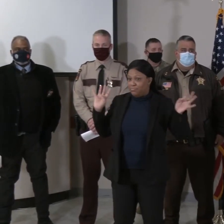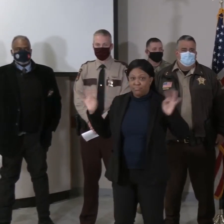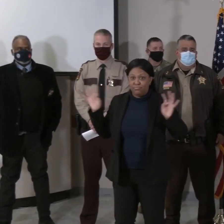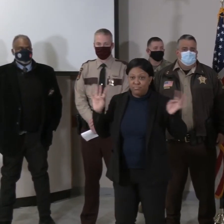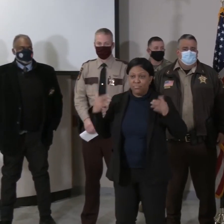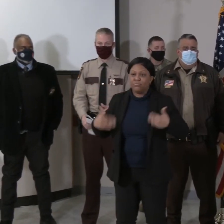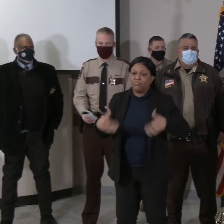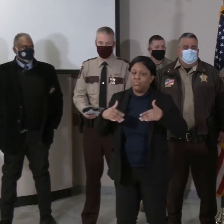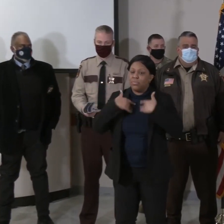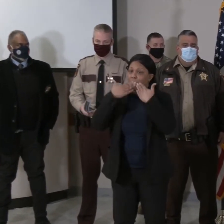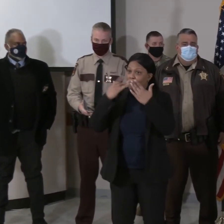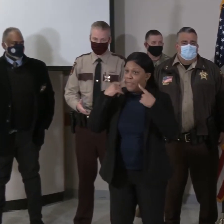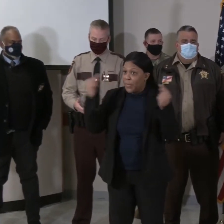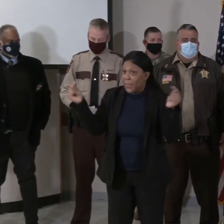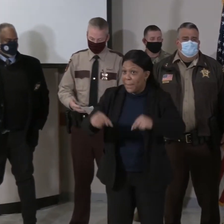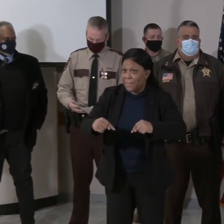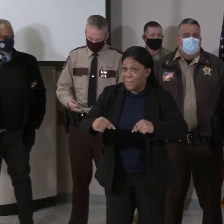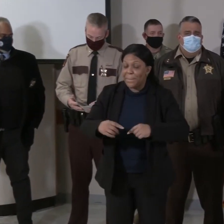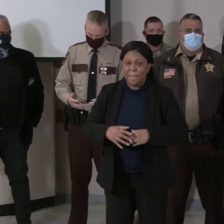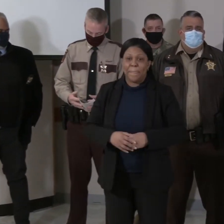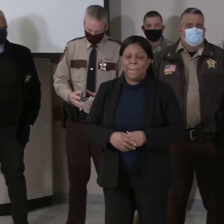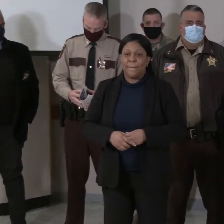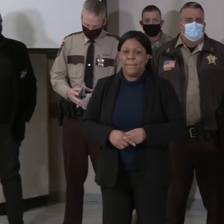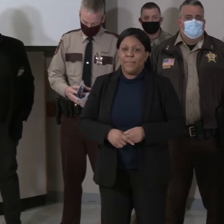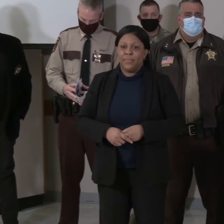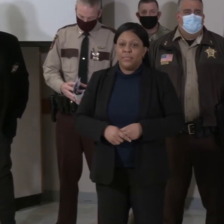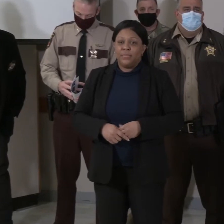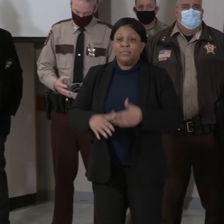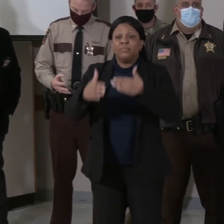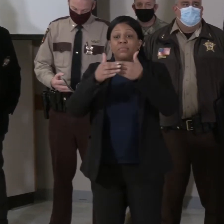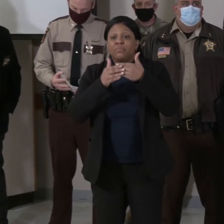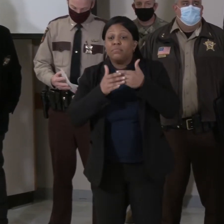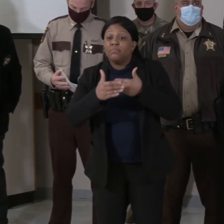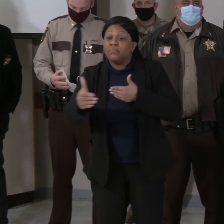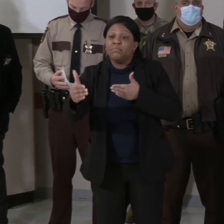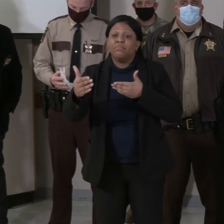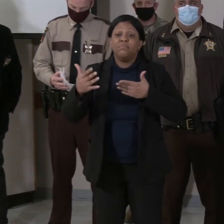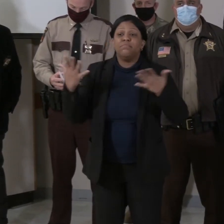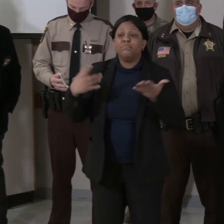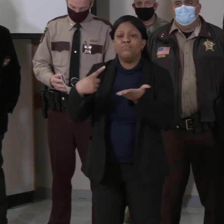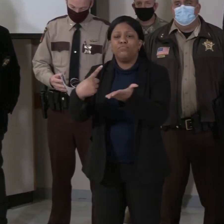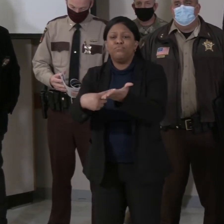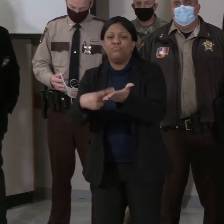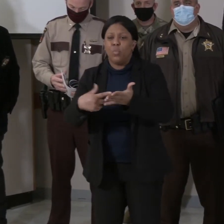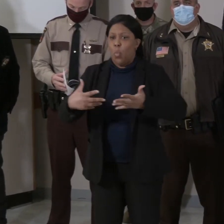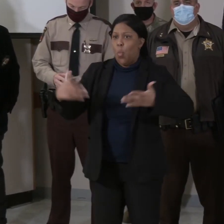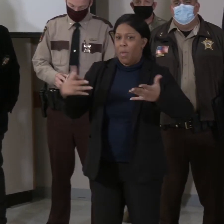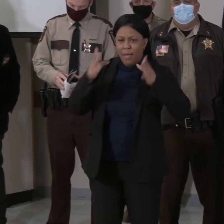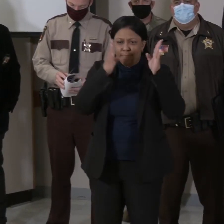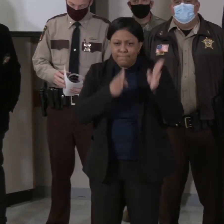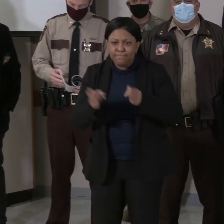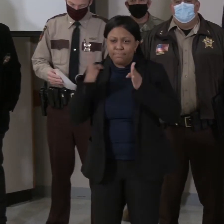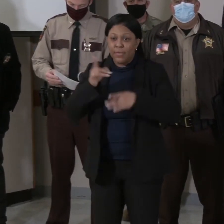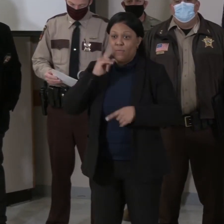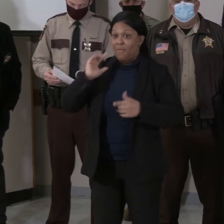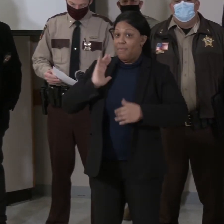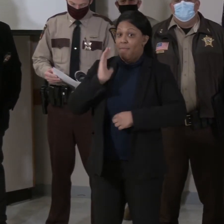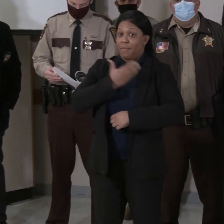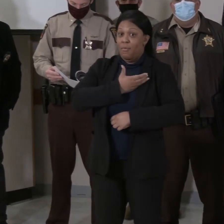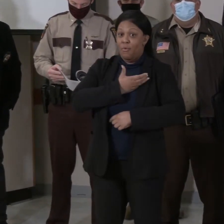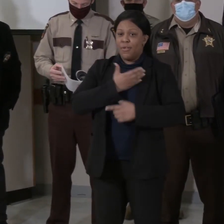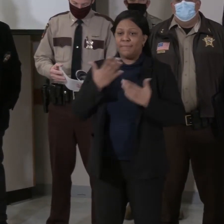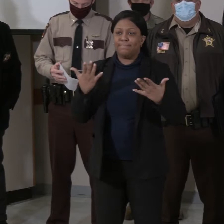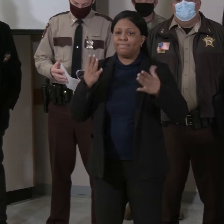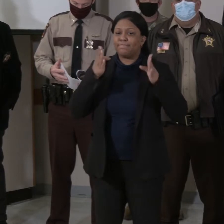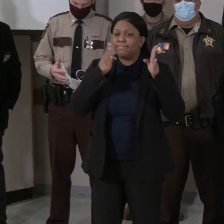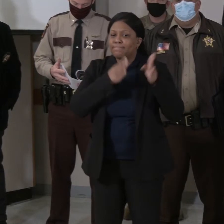you're going to hear about the preparation and planning for our region's safety for the